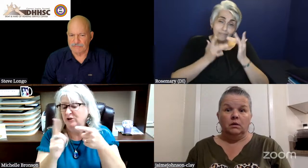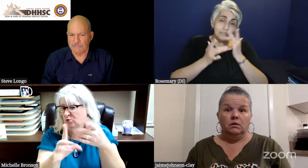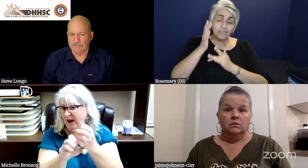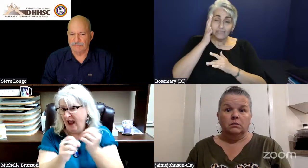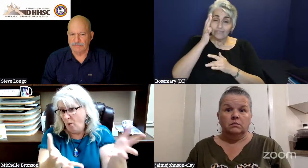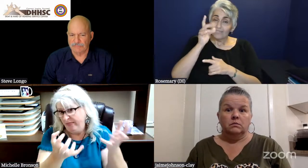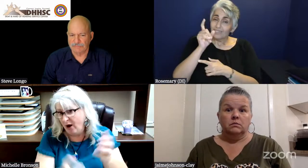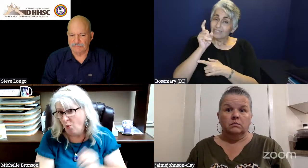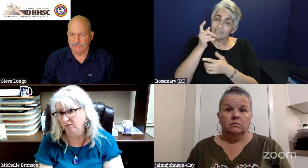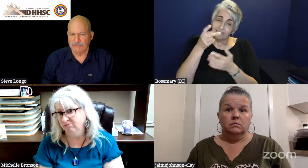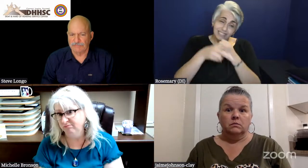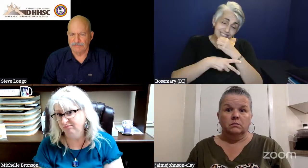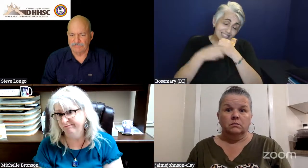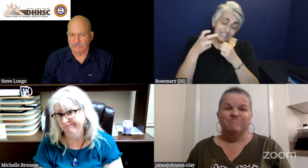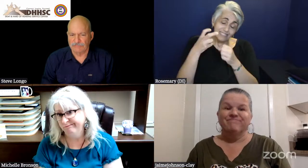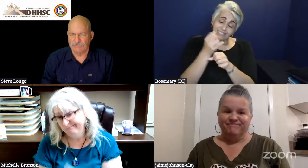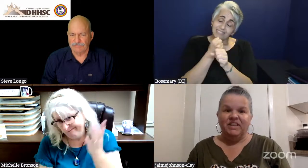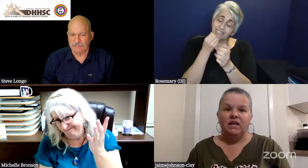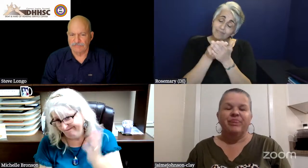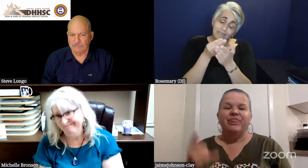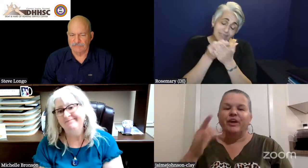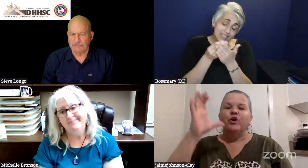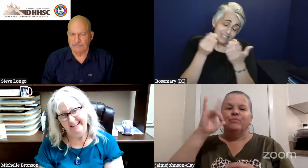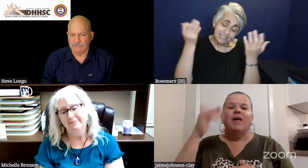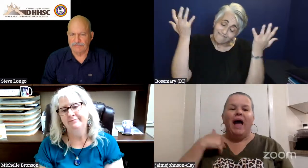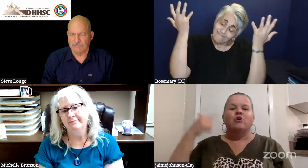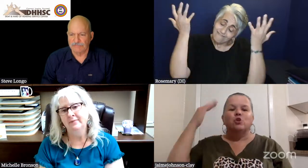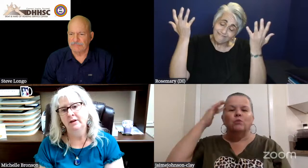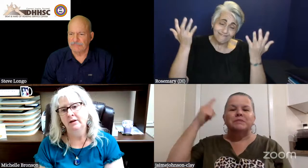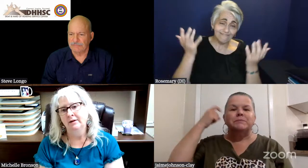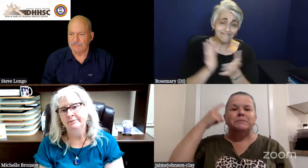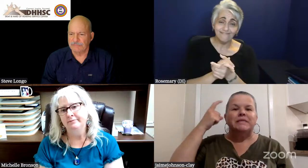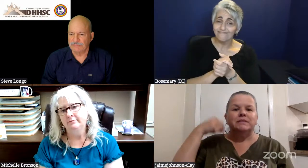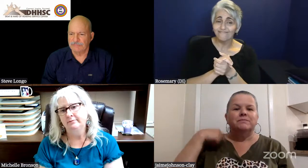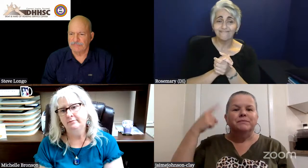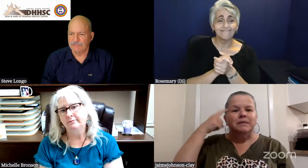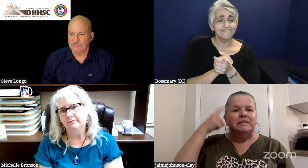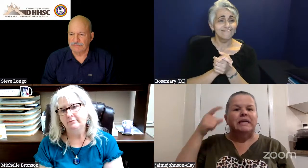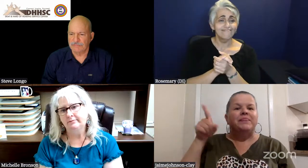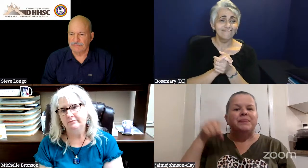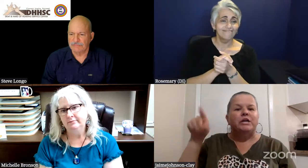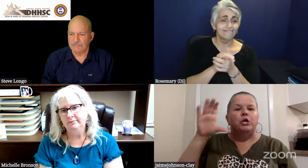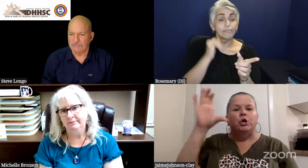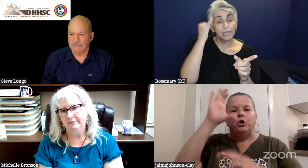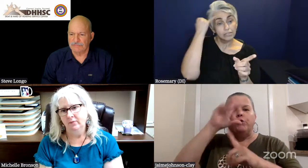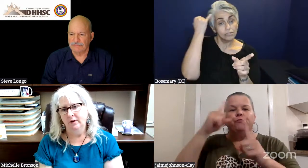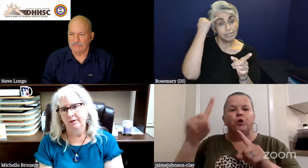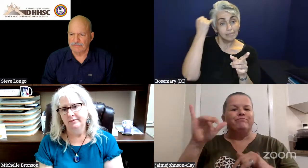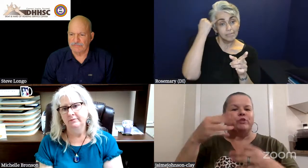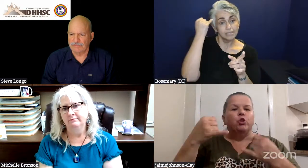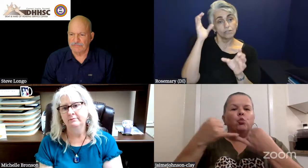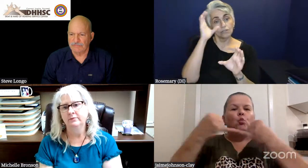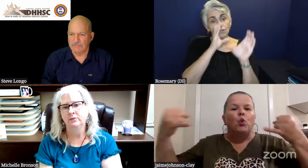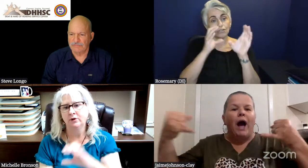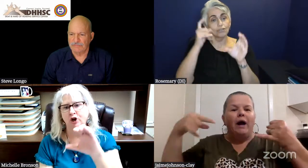around. People are struggling, and they're stealing to get money, I know.